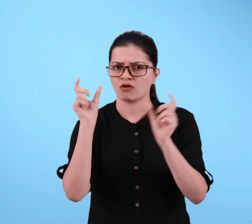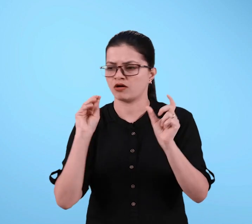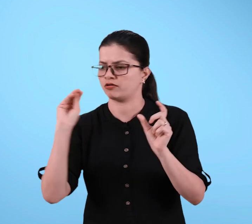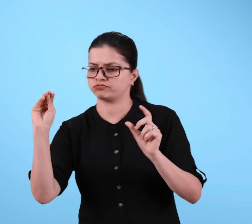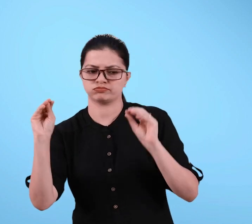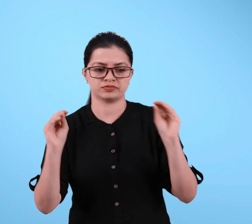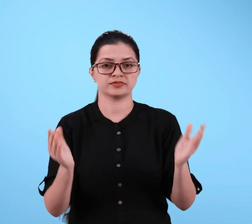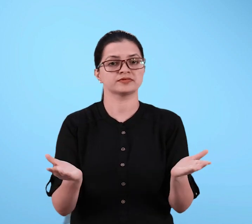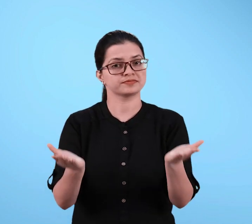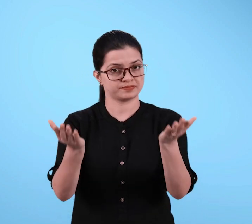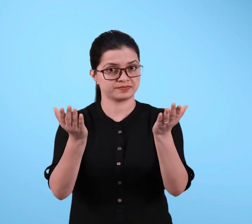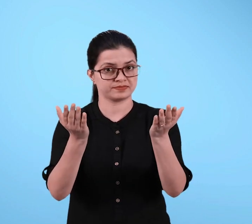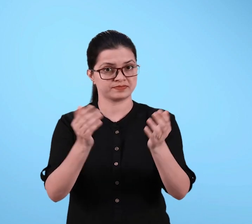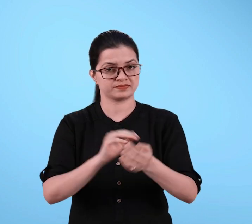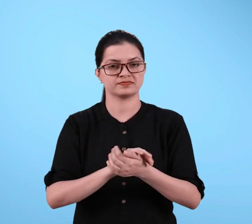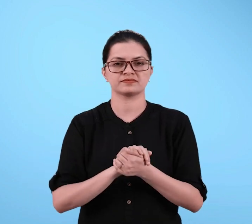Nylon, wool,